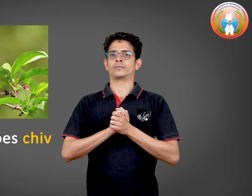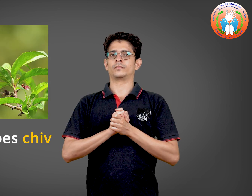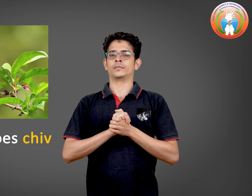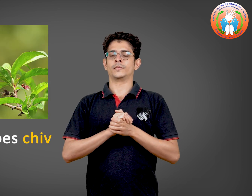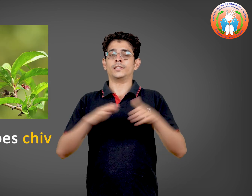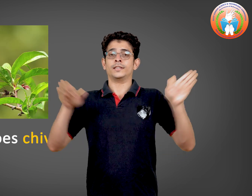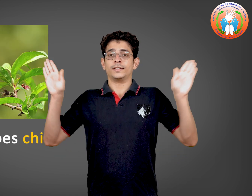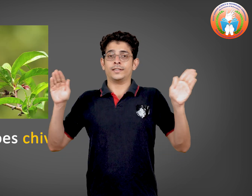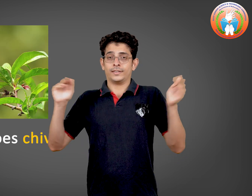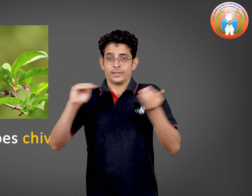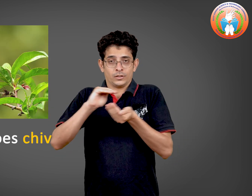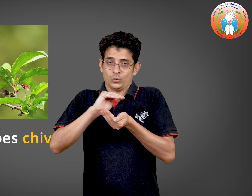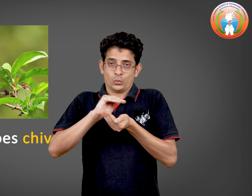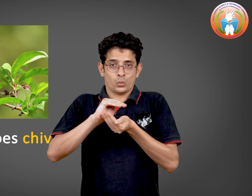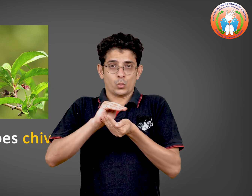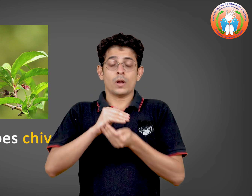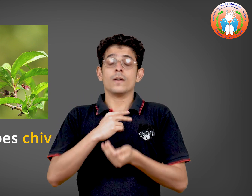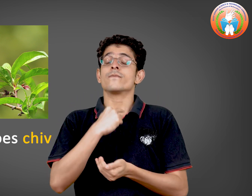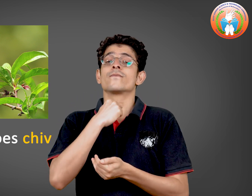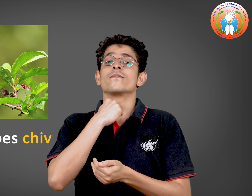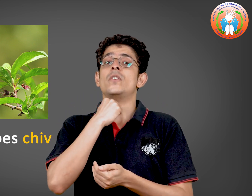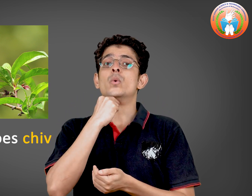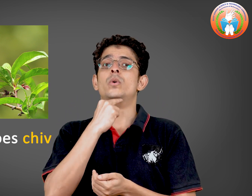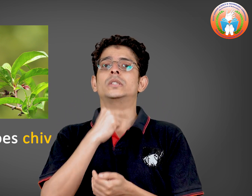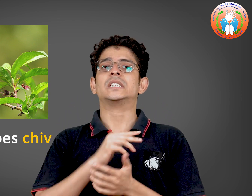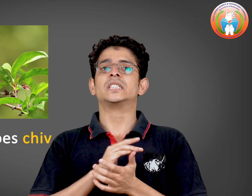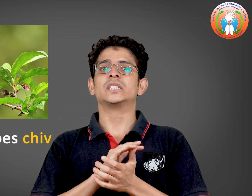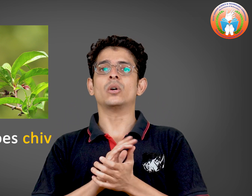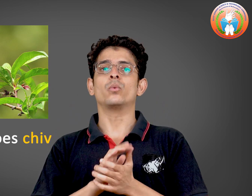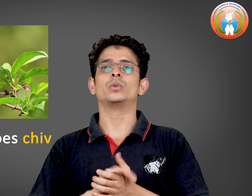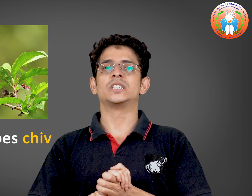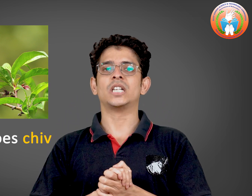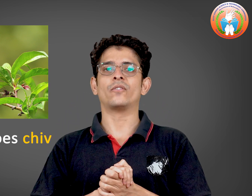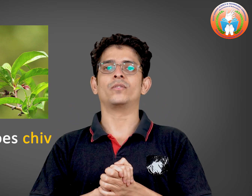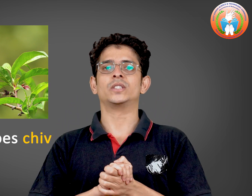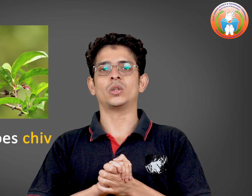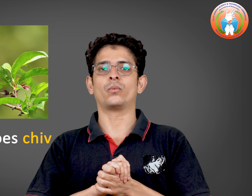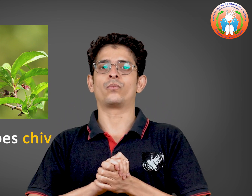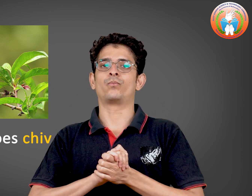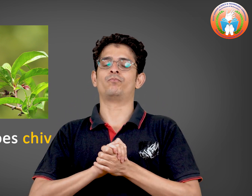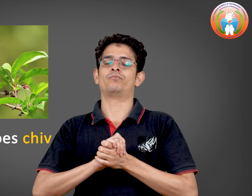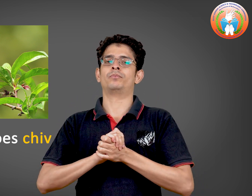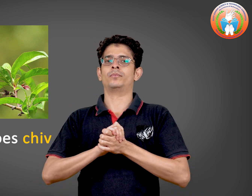a sparrow does chiv chiv.